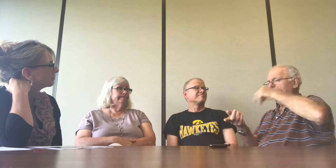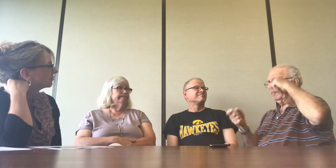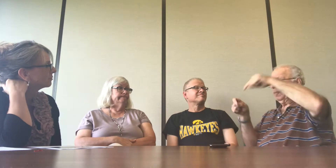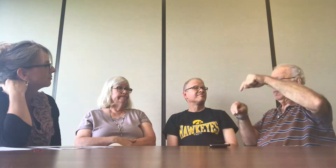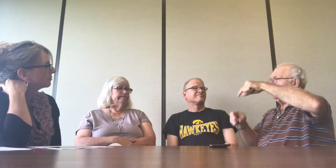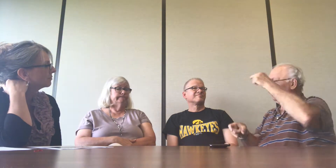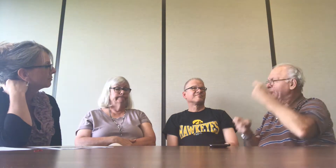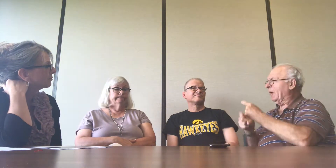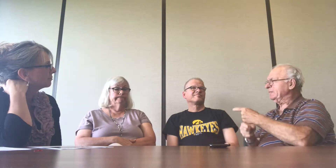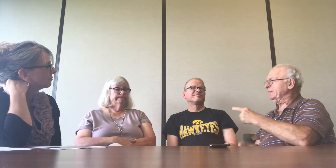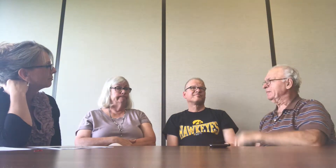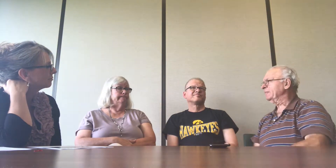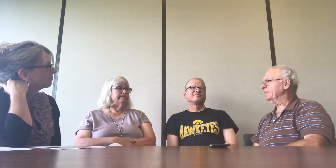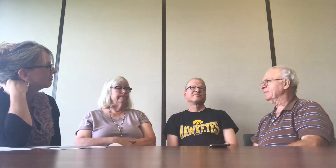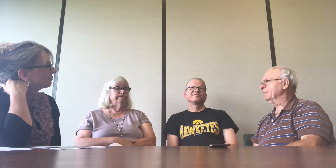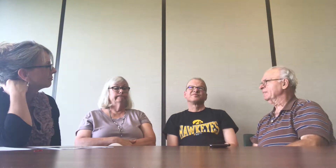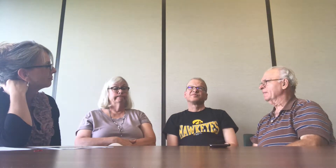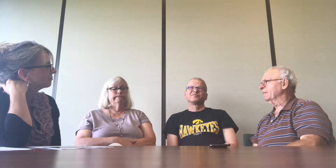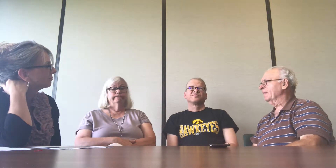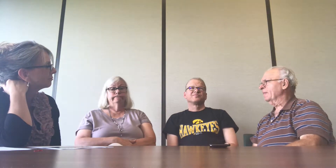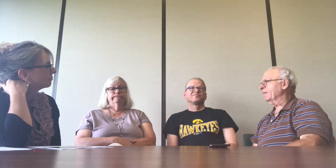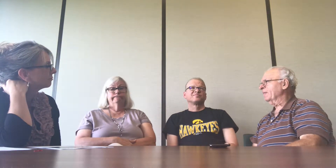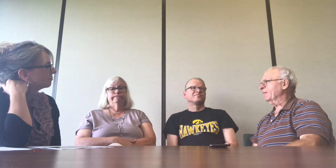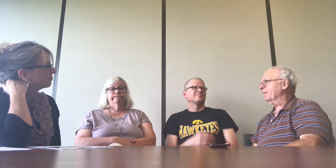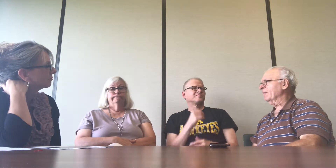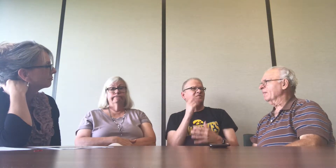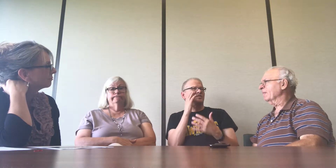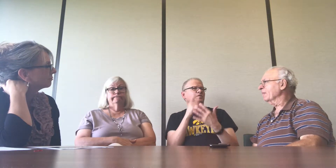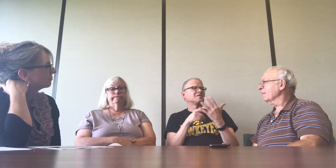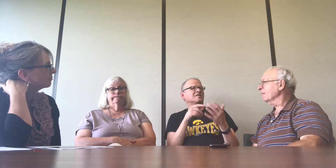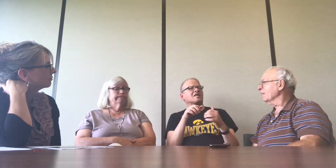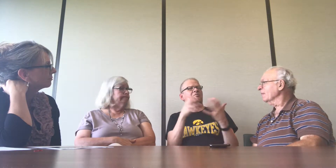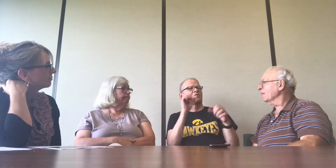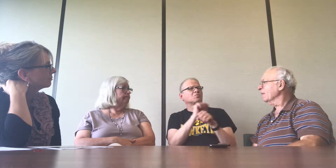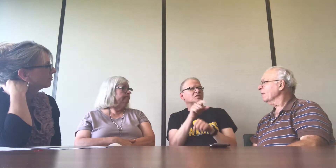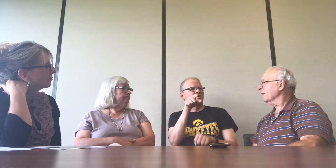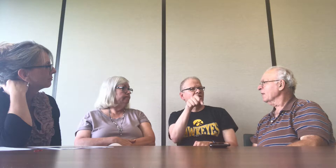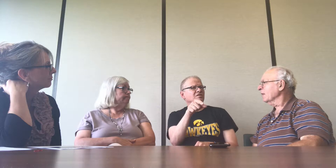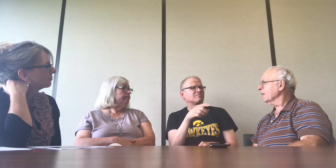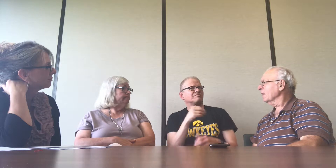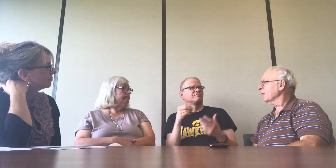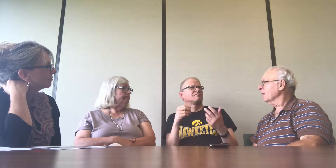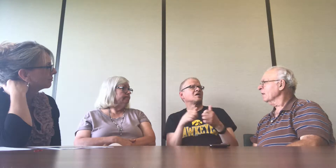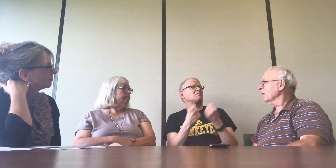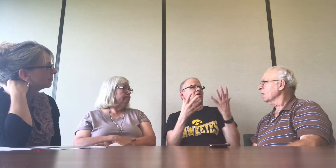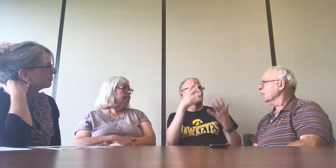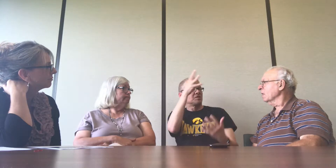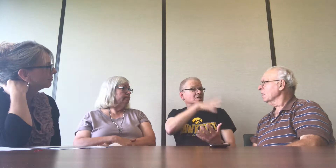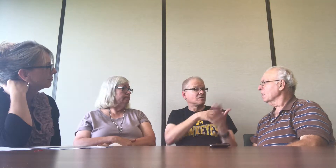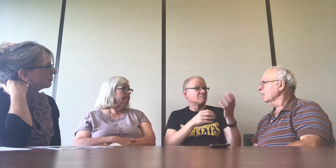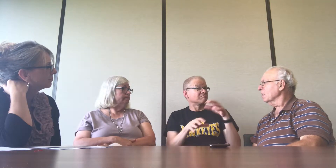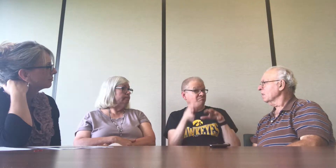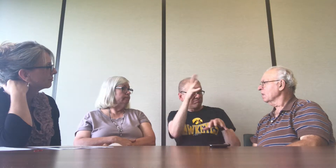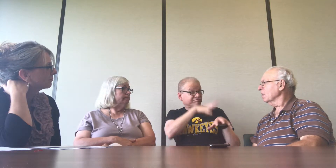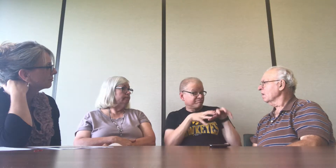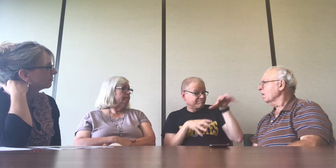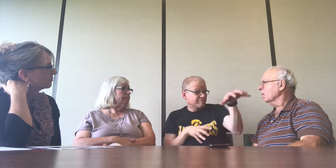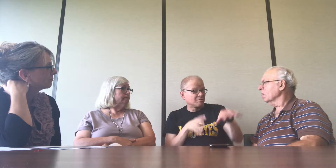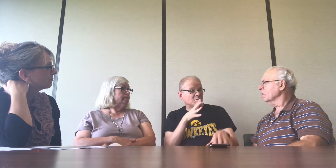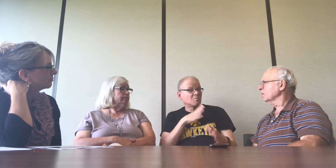Chris, that should really be, part of the profession and part of the rules of the nursing home.